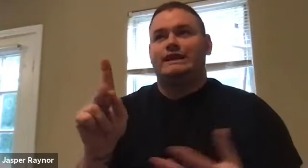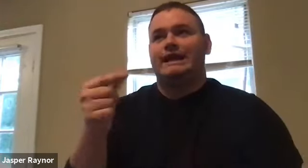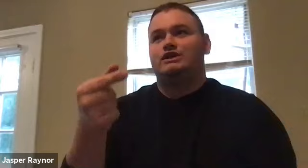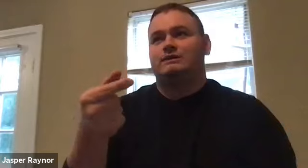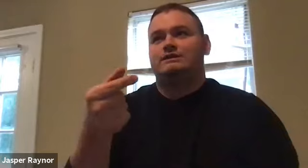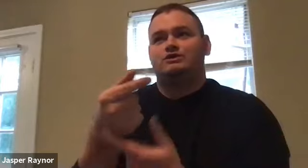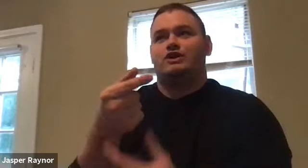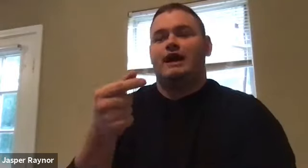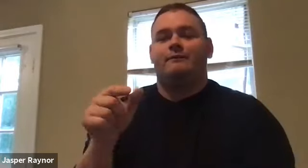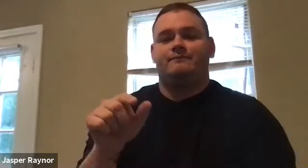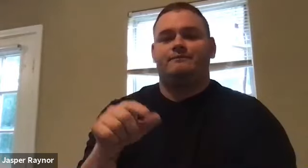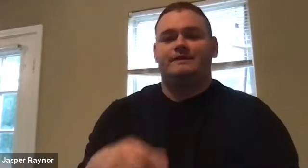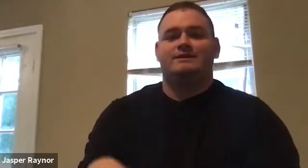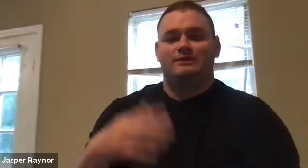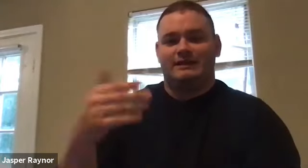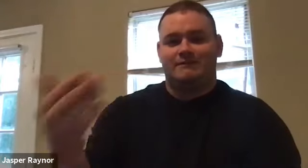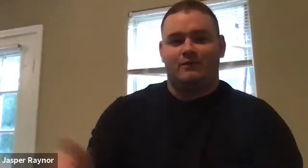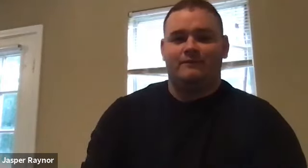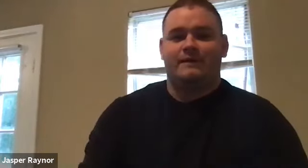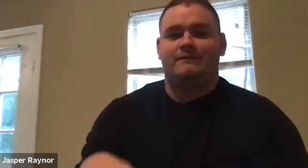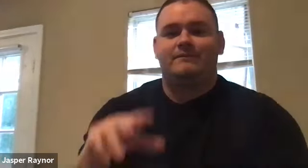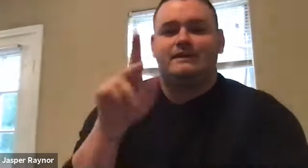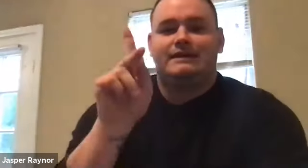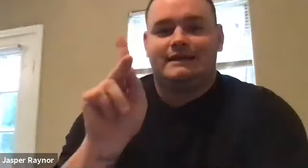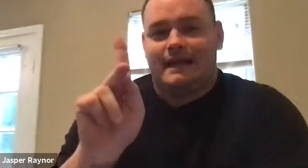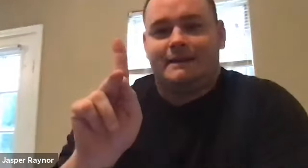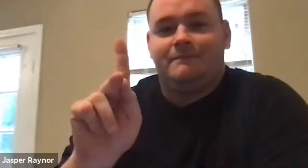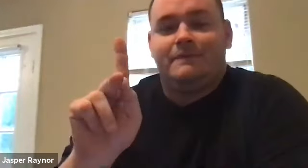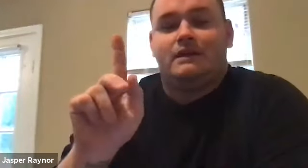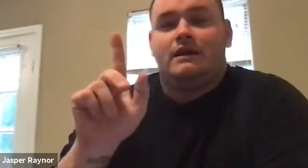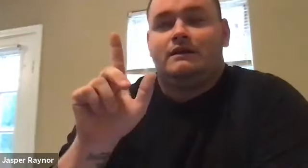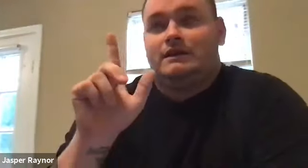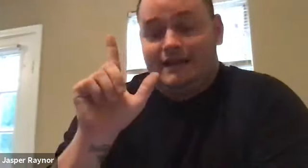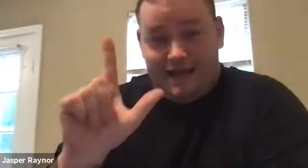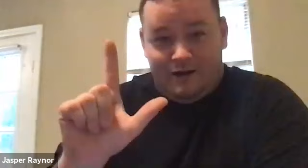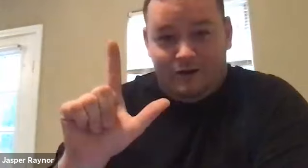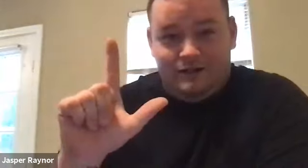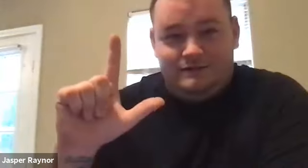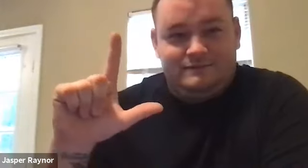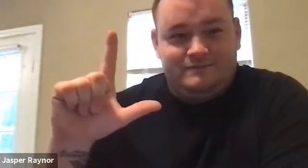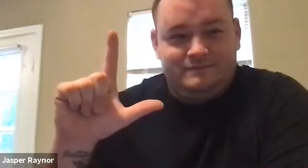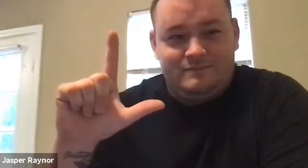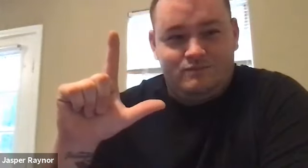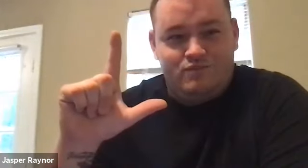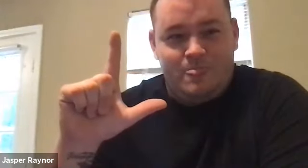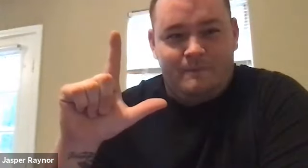and H, because those turn out. I'm going to keep it forward. K, L. I don't know if I